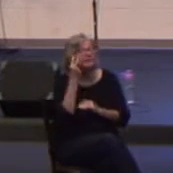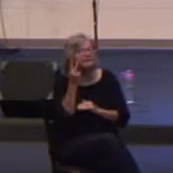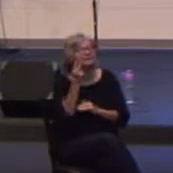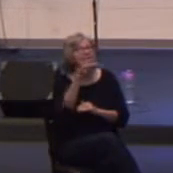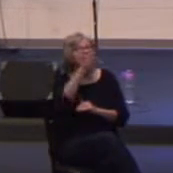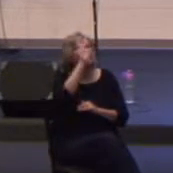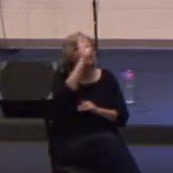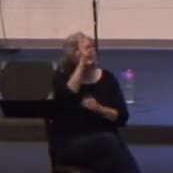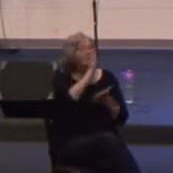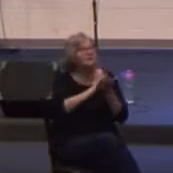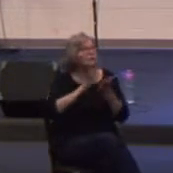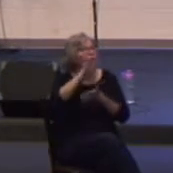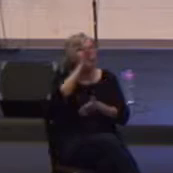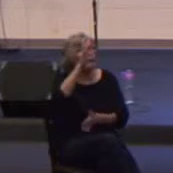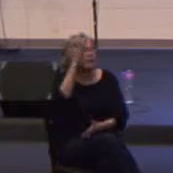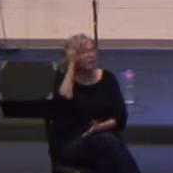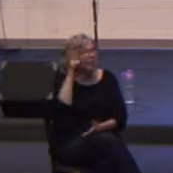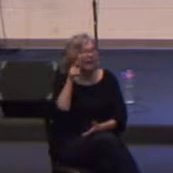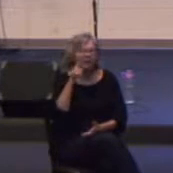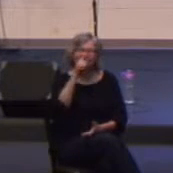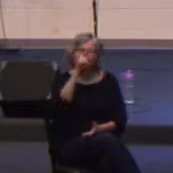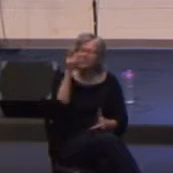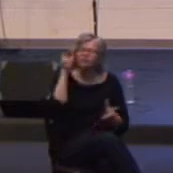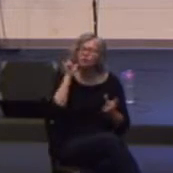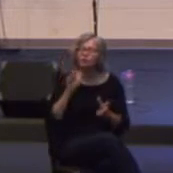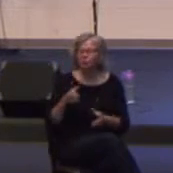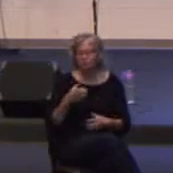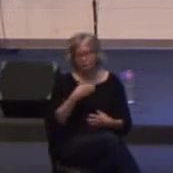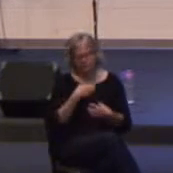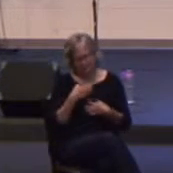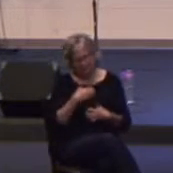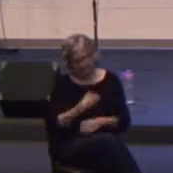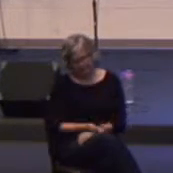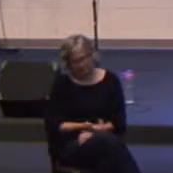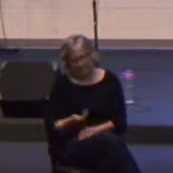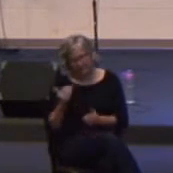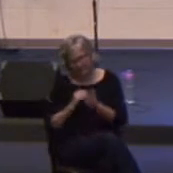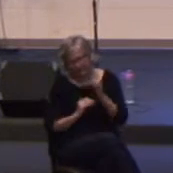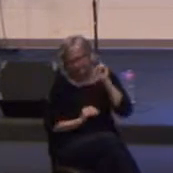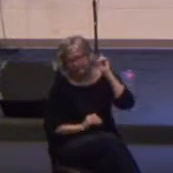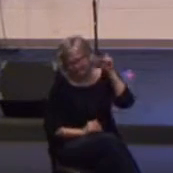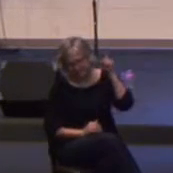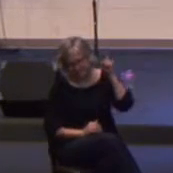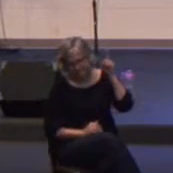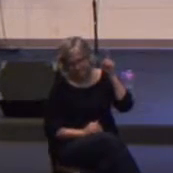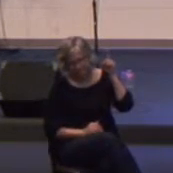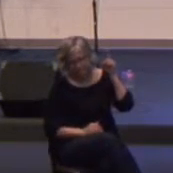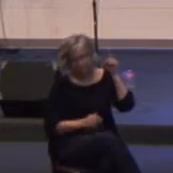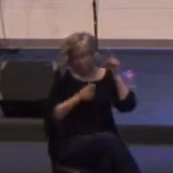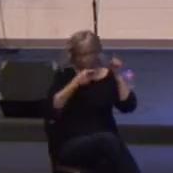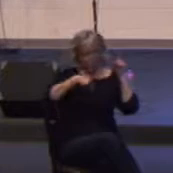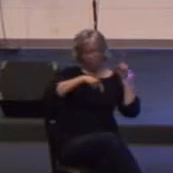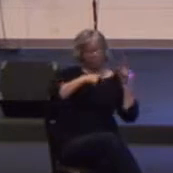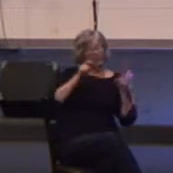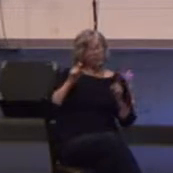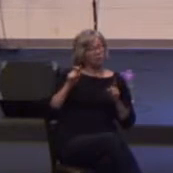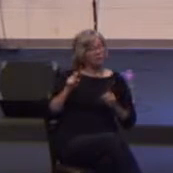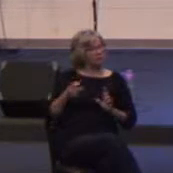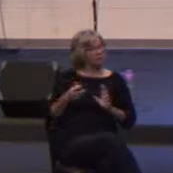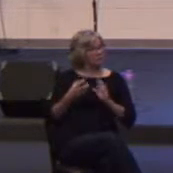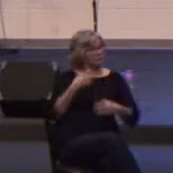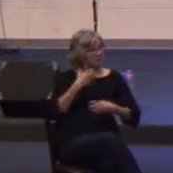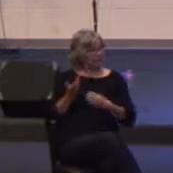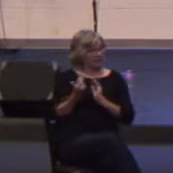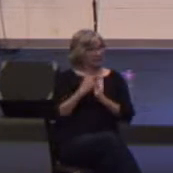because he has heard your grumbling against him. Who are we that you should grumble against